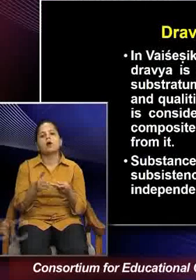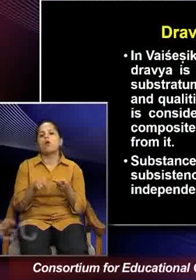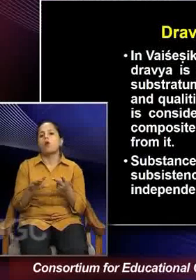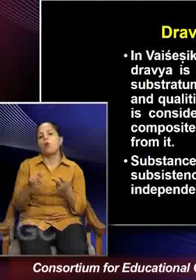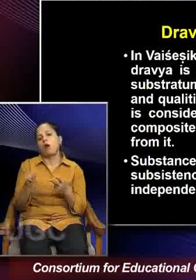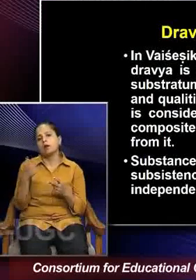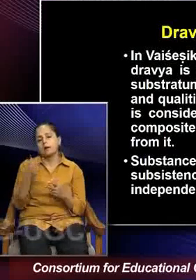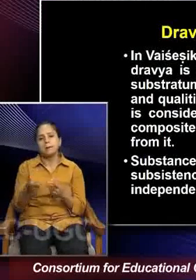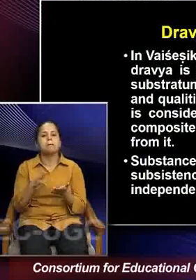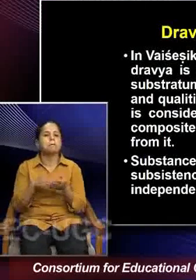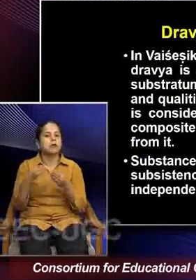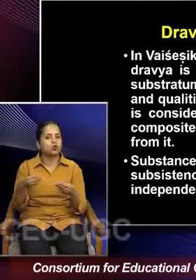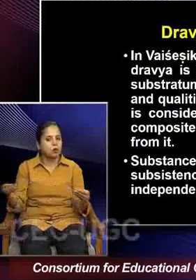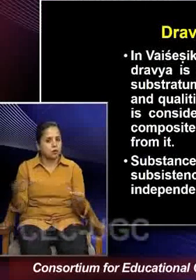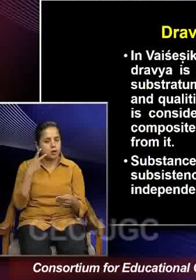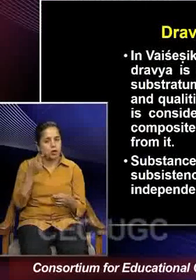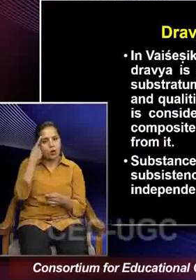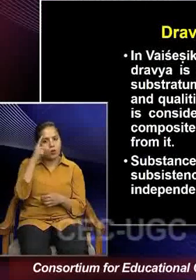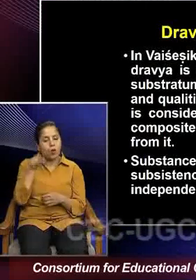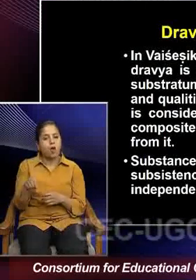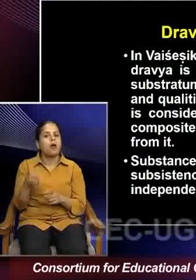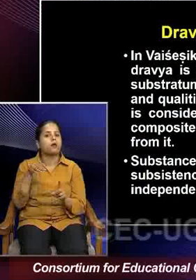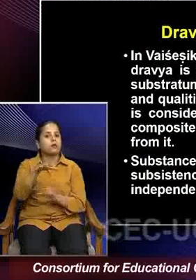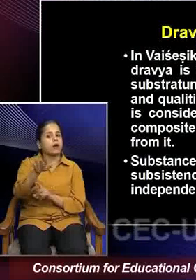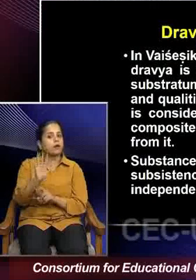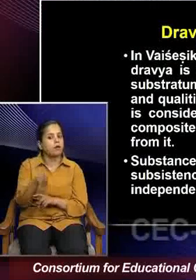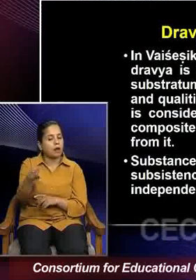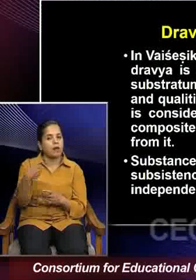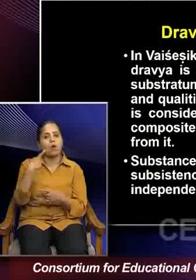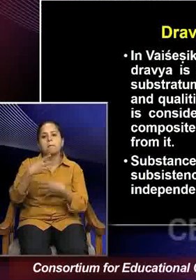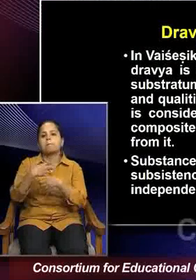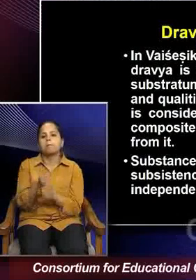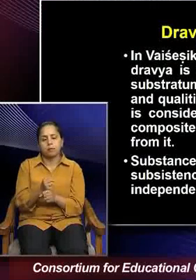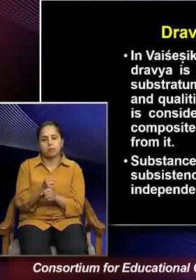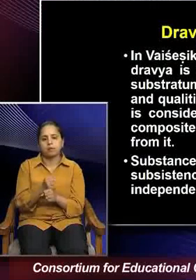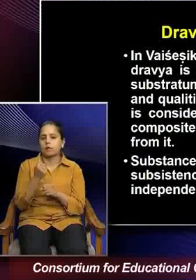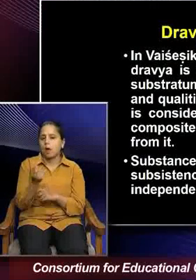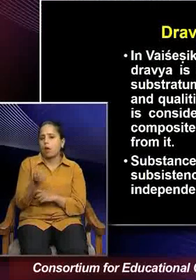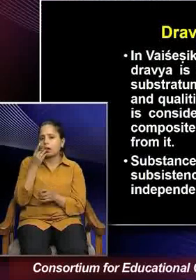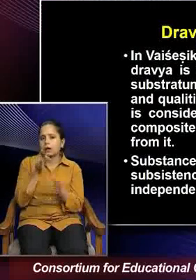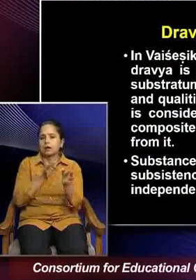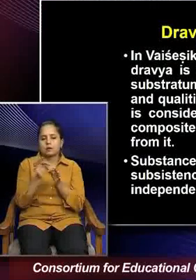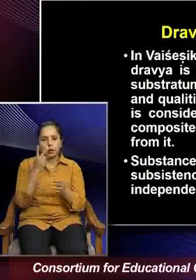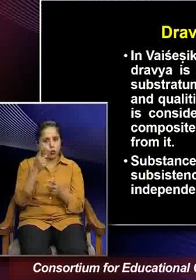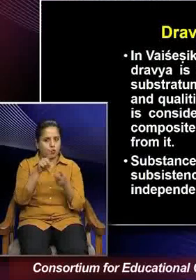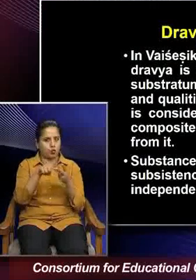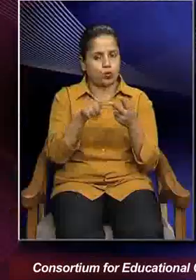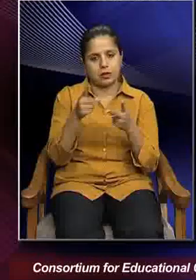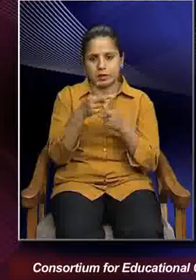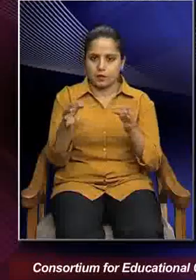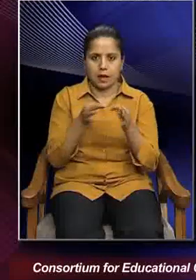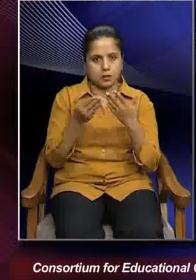is a material cause for the effect that it produces? Let us understand these two